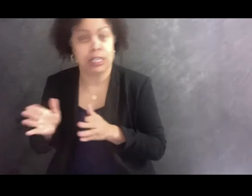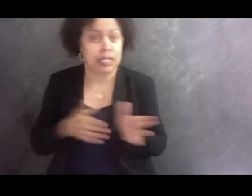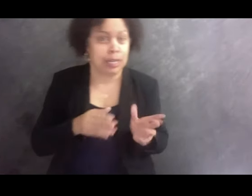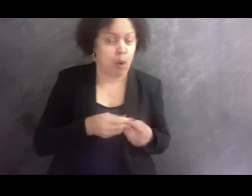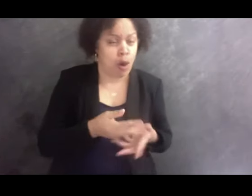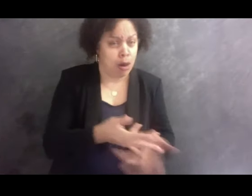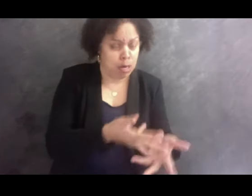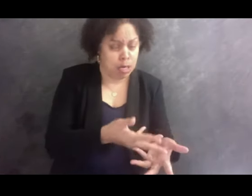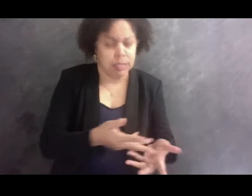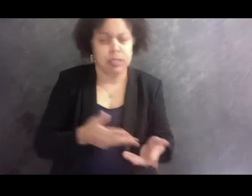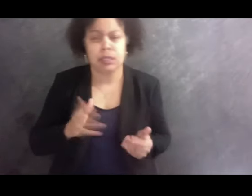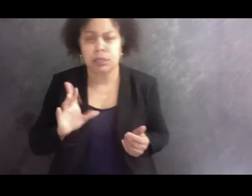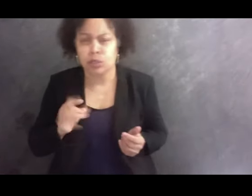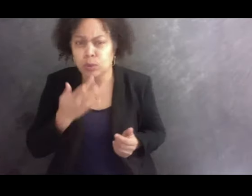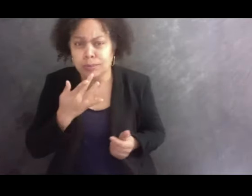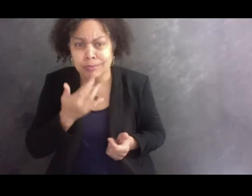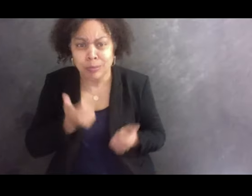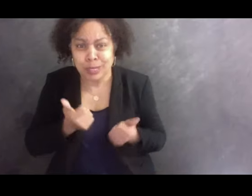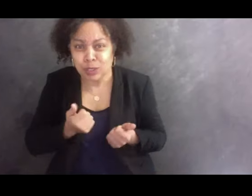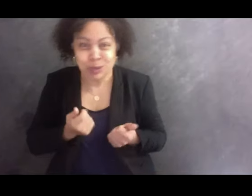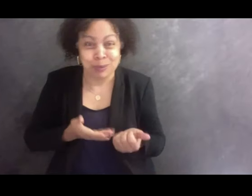you favor socially engaged projects over all others?